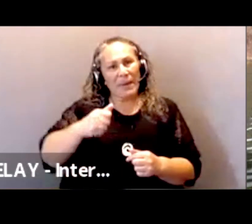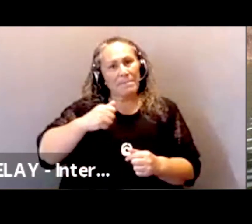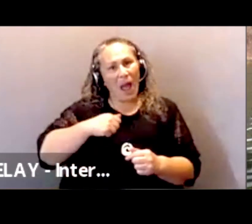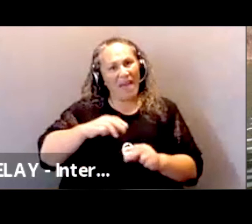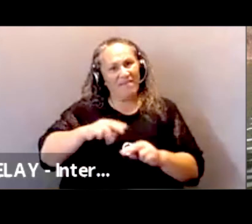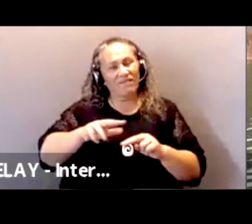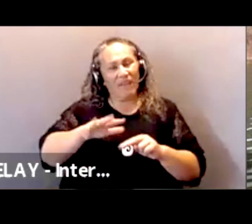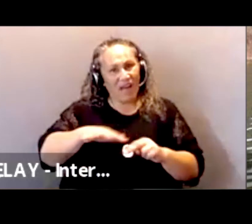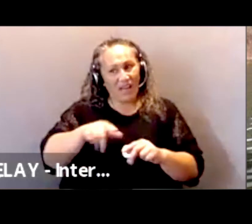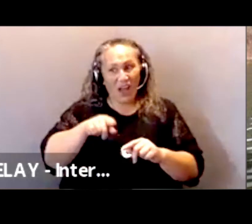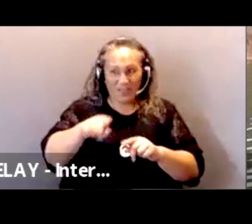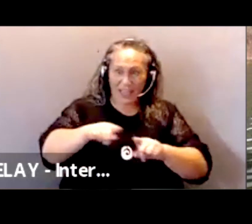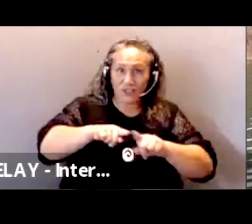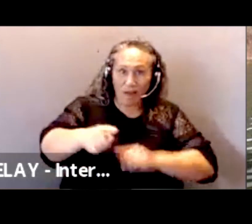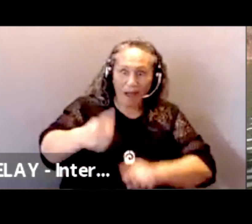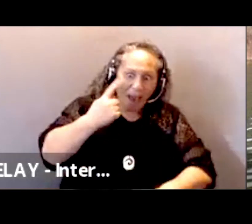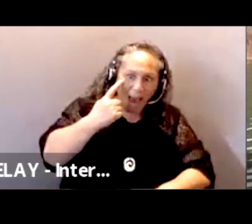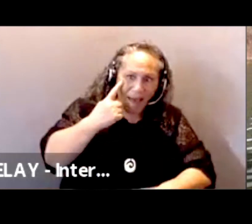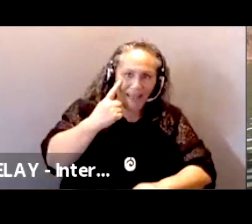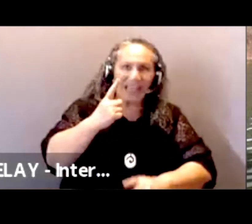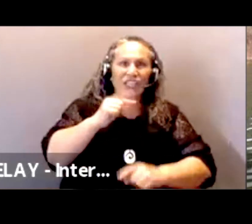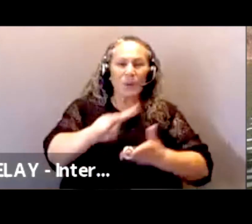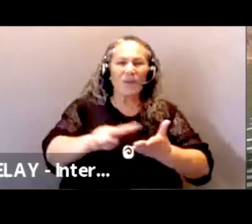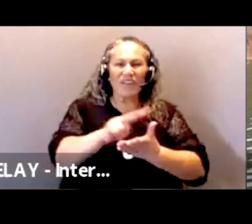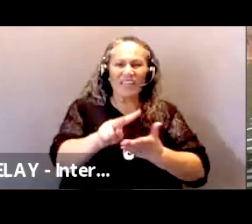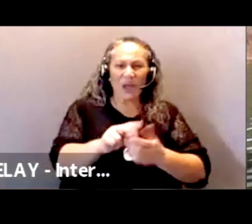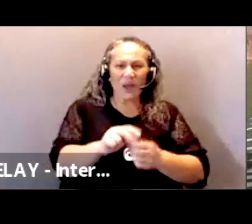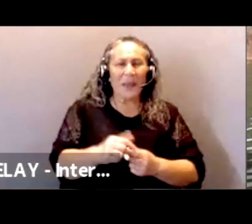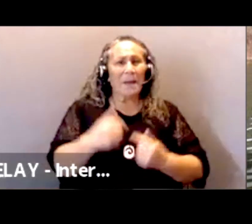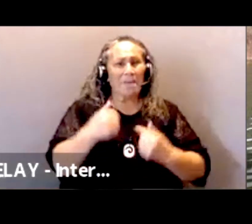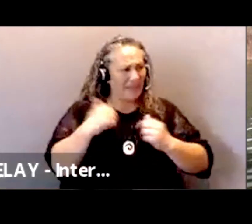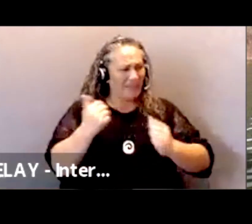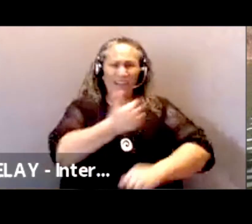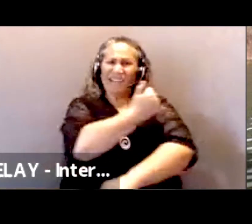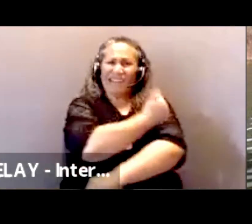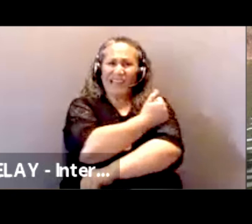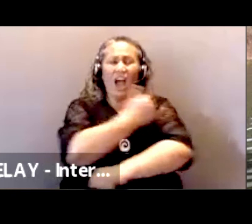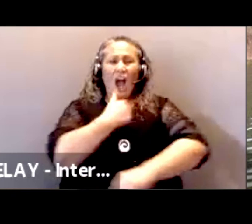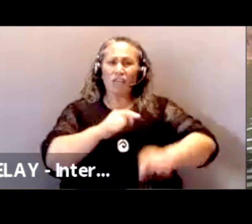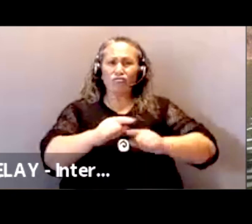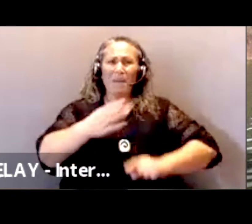out and done a video, and because I have been vaccinated, I tried it on myself.